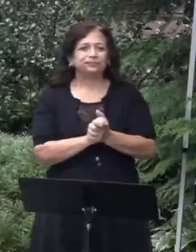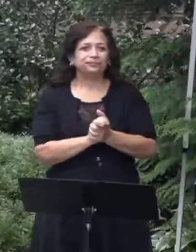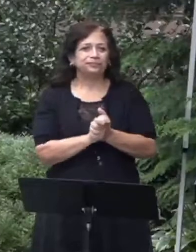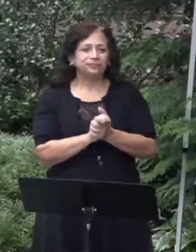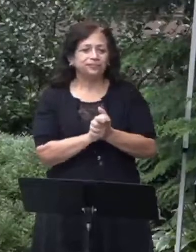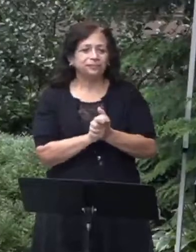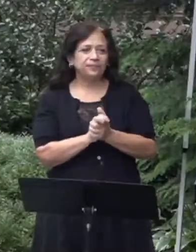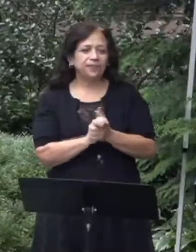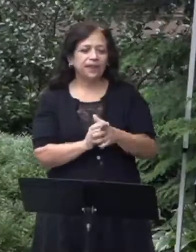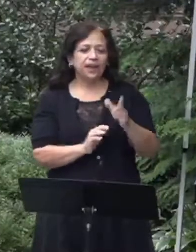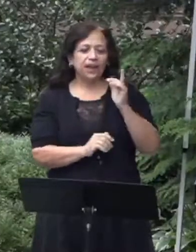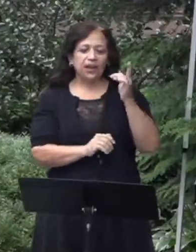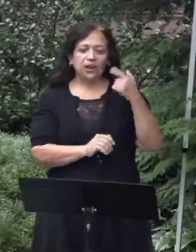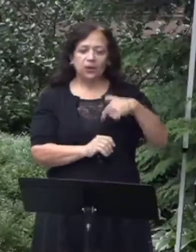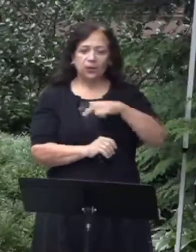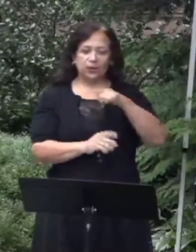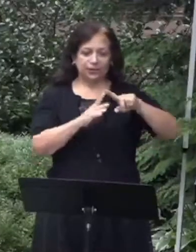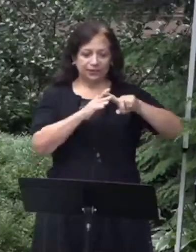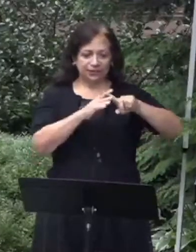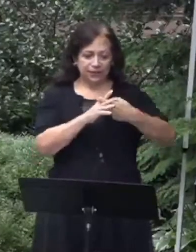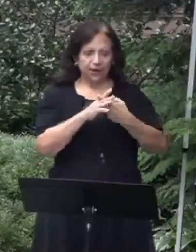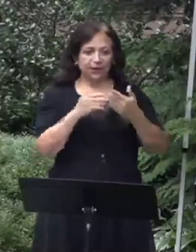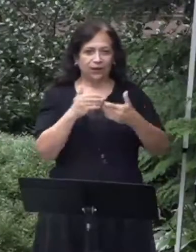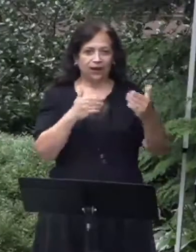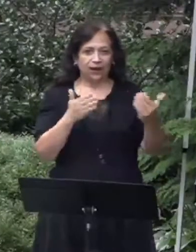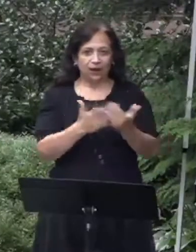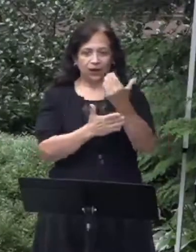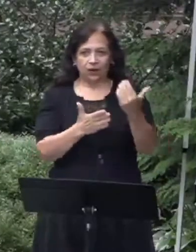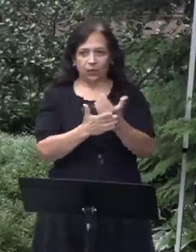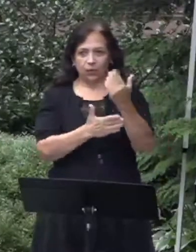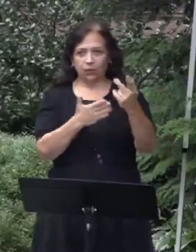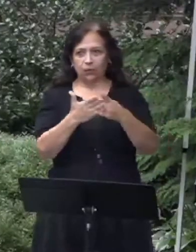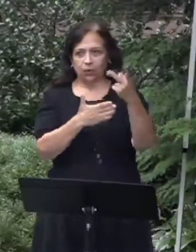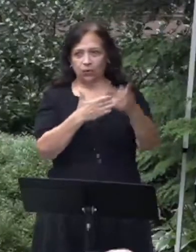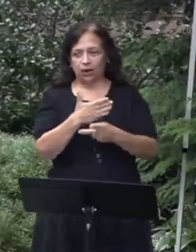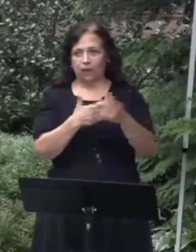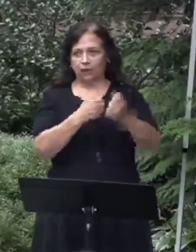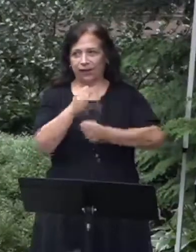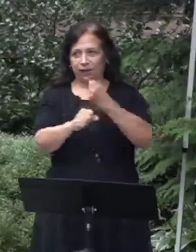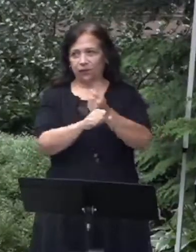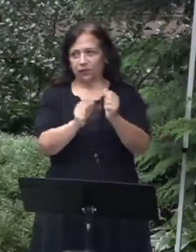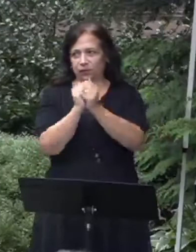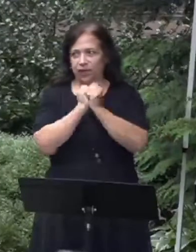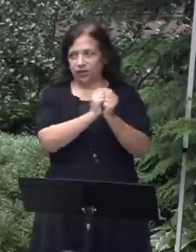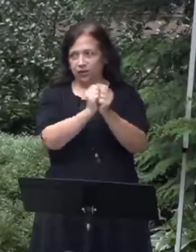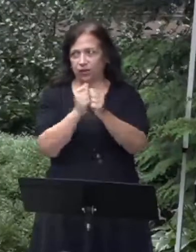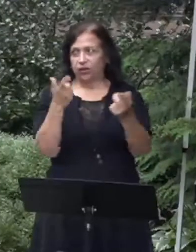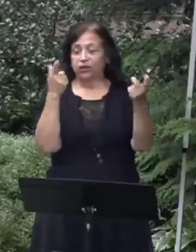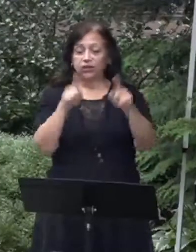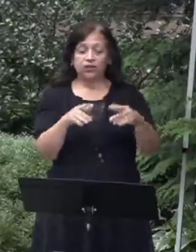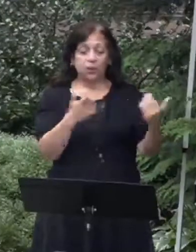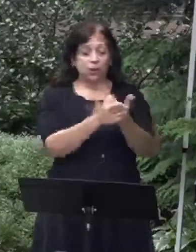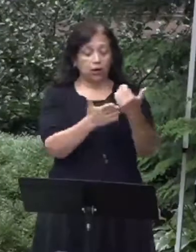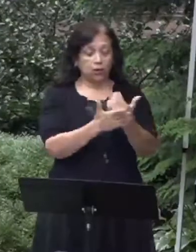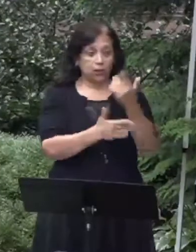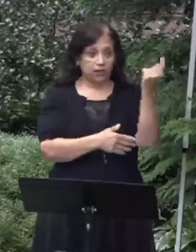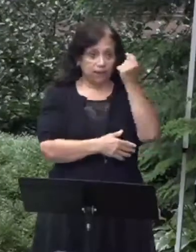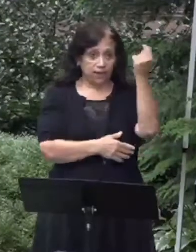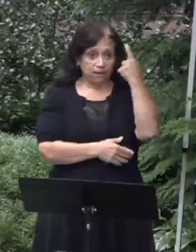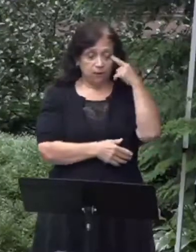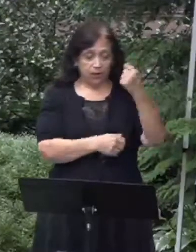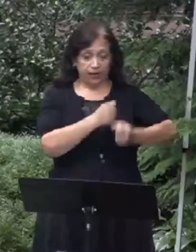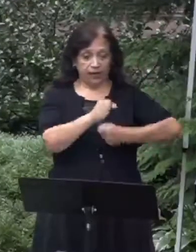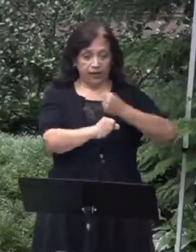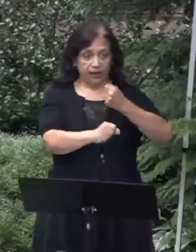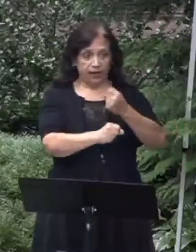about this. And we are going to kick off our new program year together. So our new theme for the year is